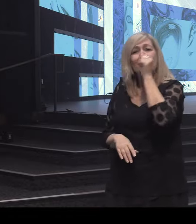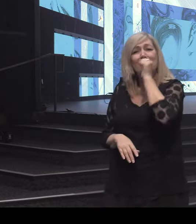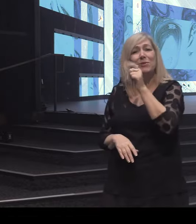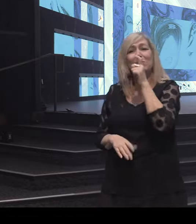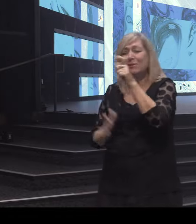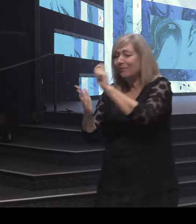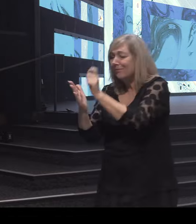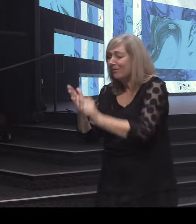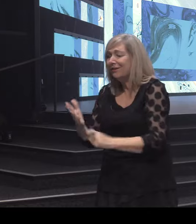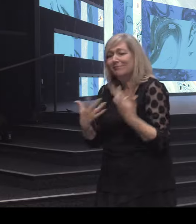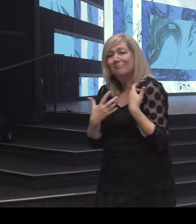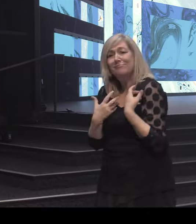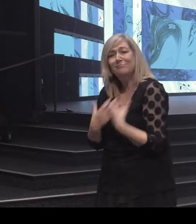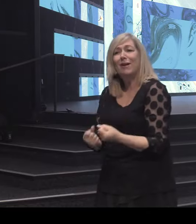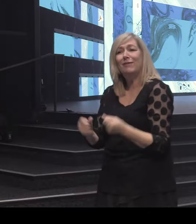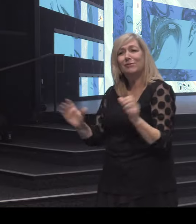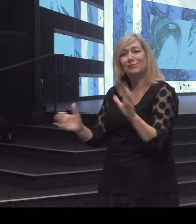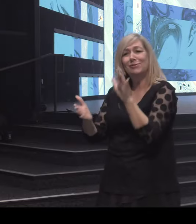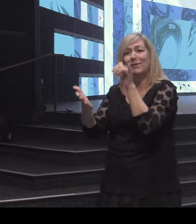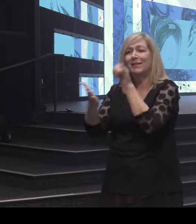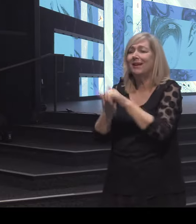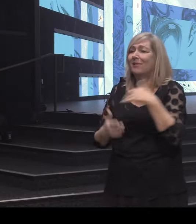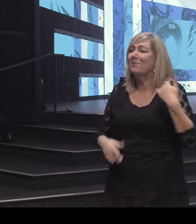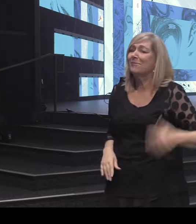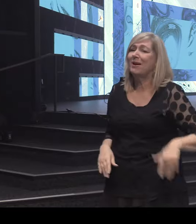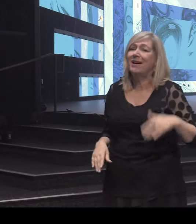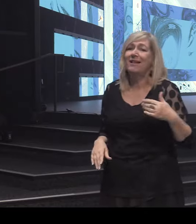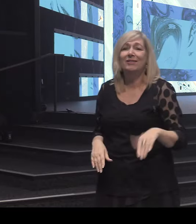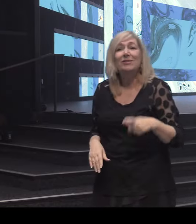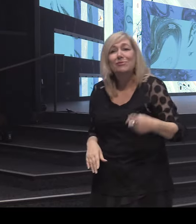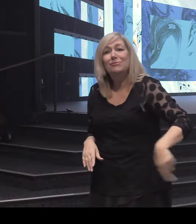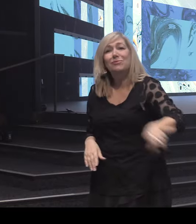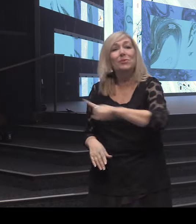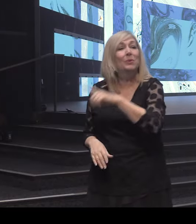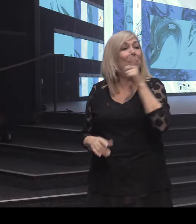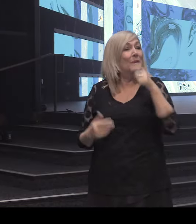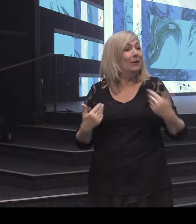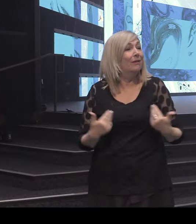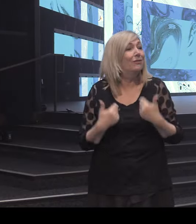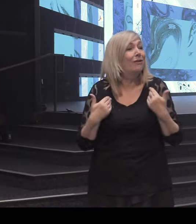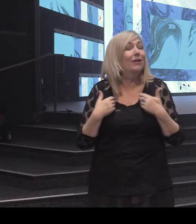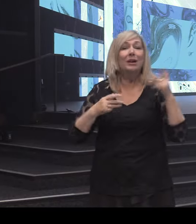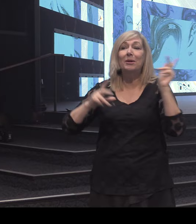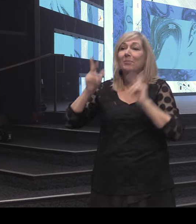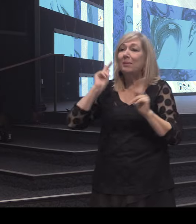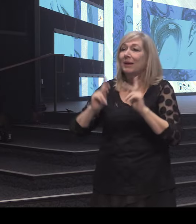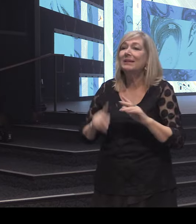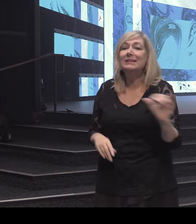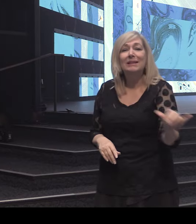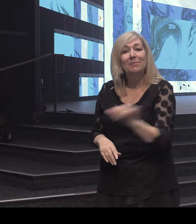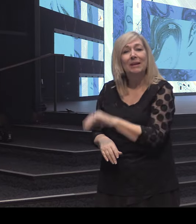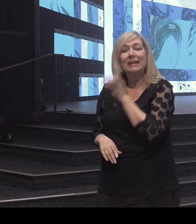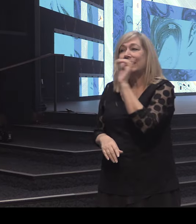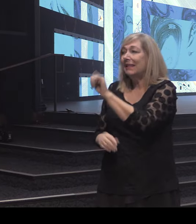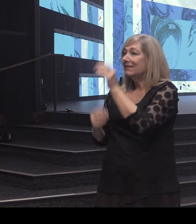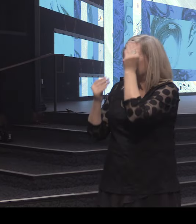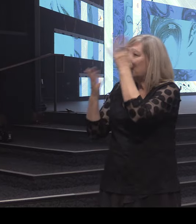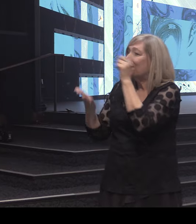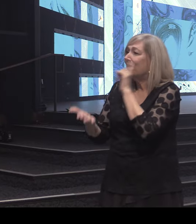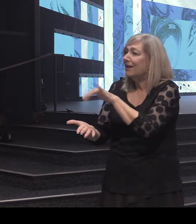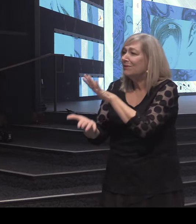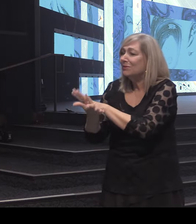Lord? And this now huge group of Christian young people went on to influence this school for